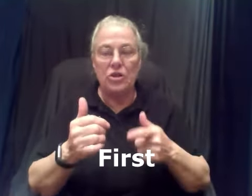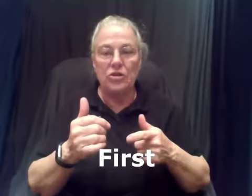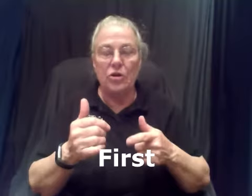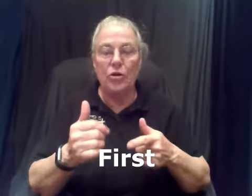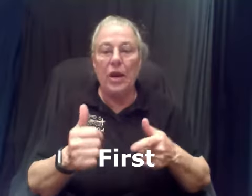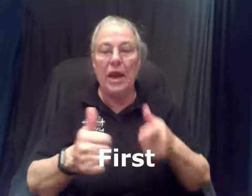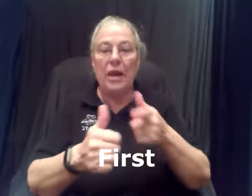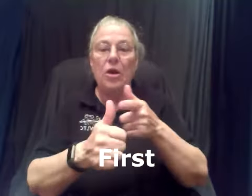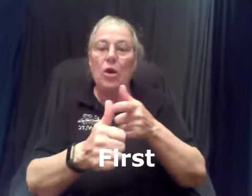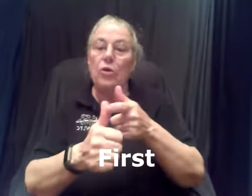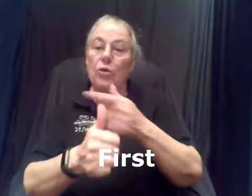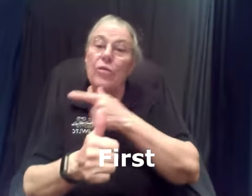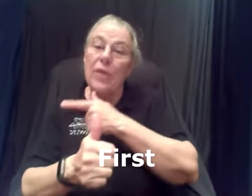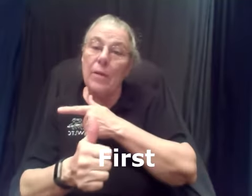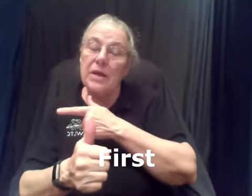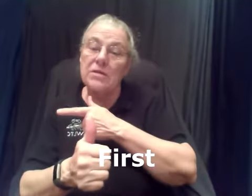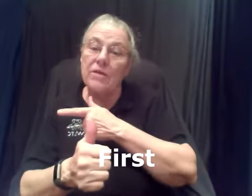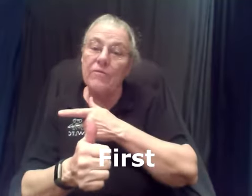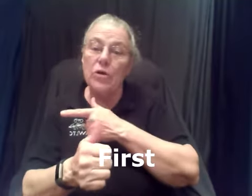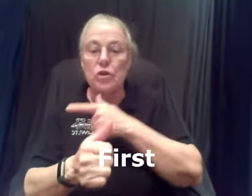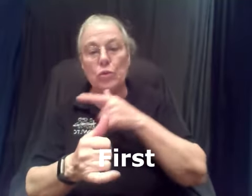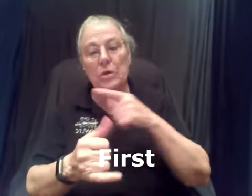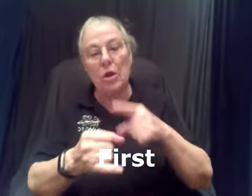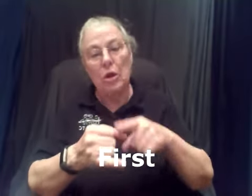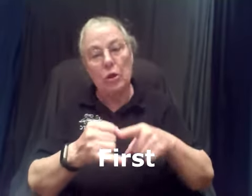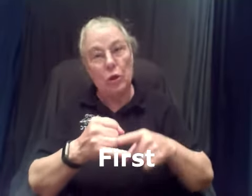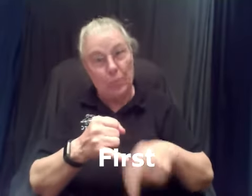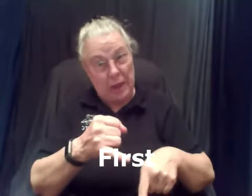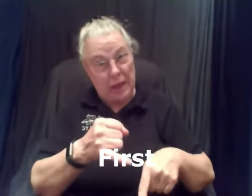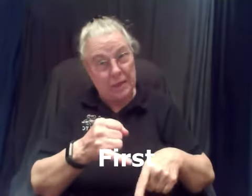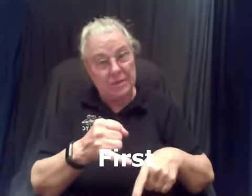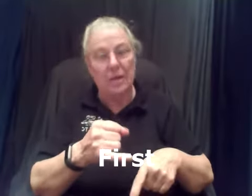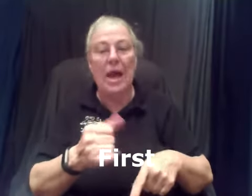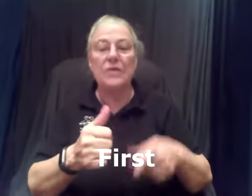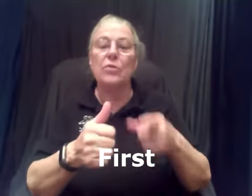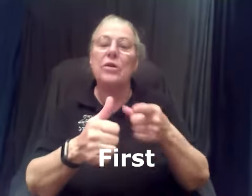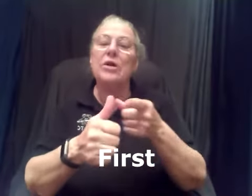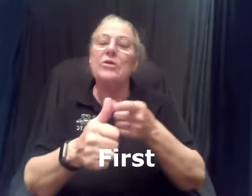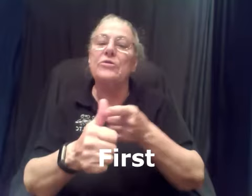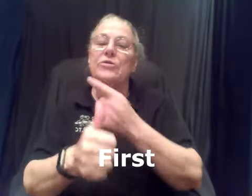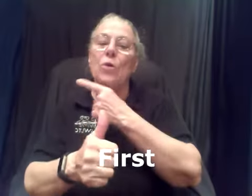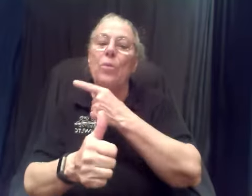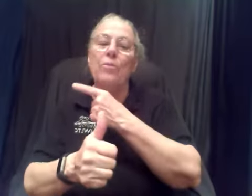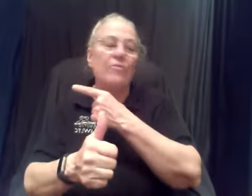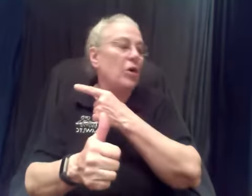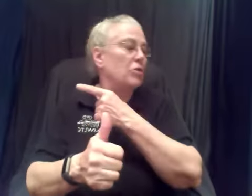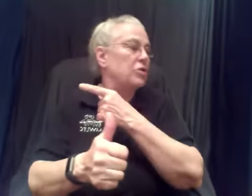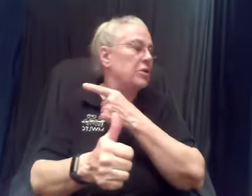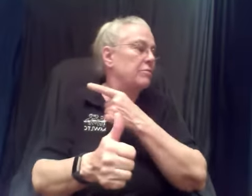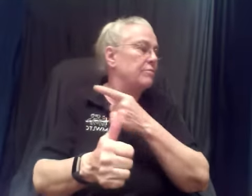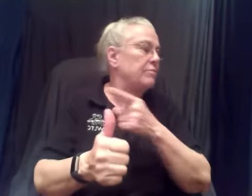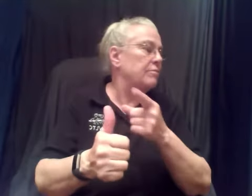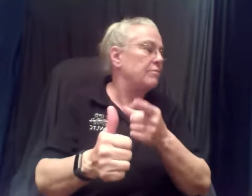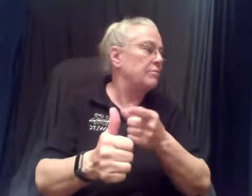your hand. Your thumb is the first one. Your pinky is the last one. So first, just take